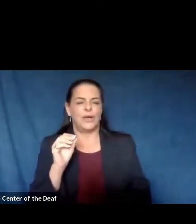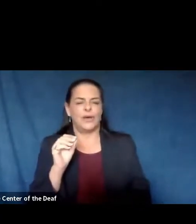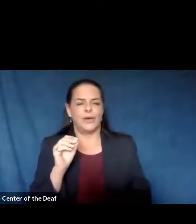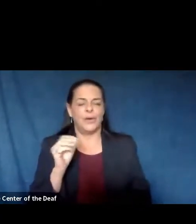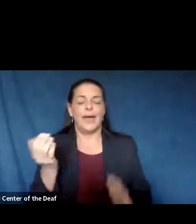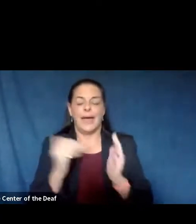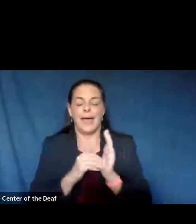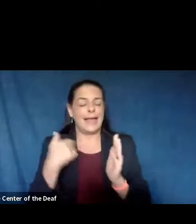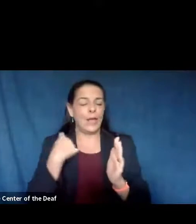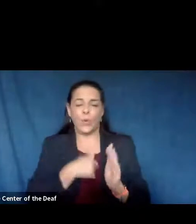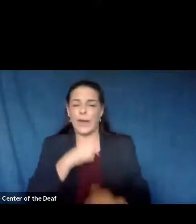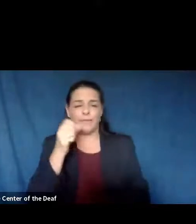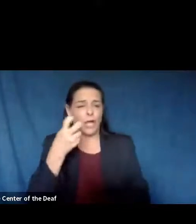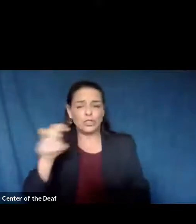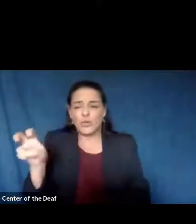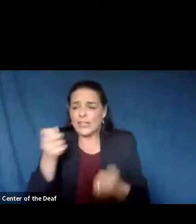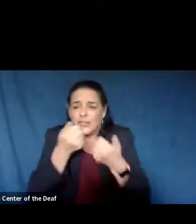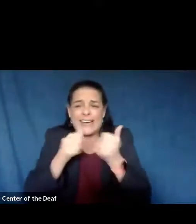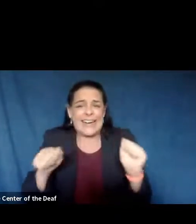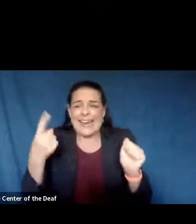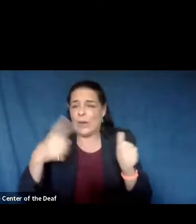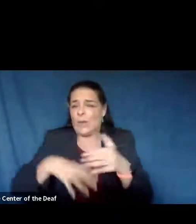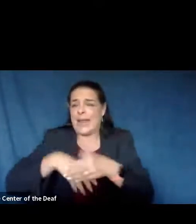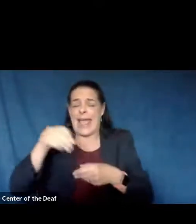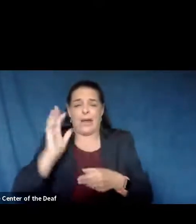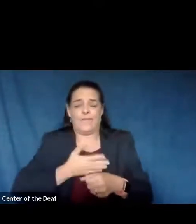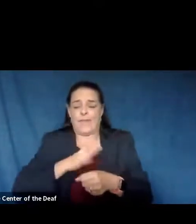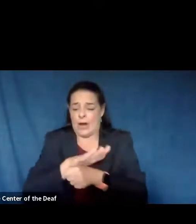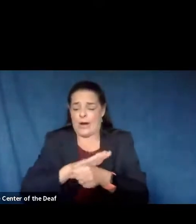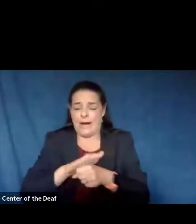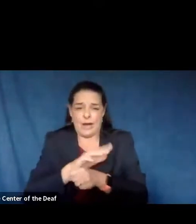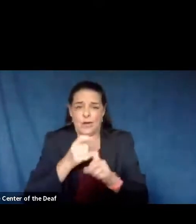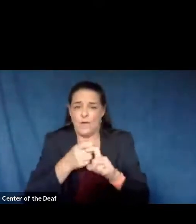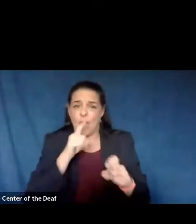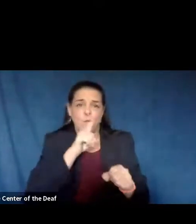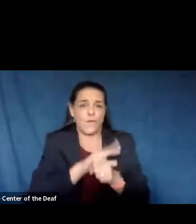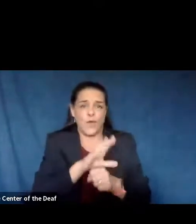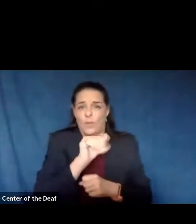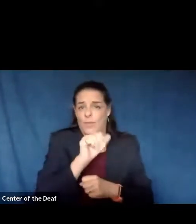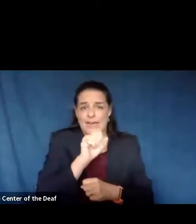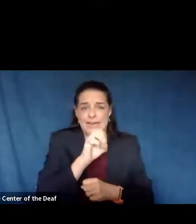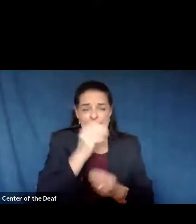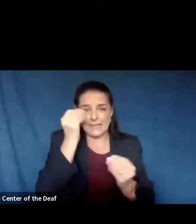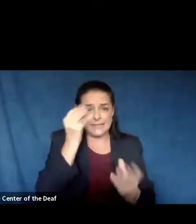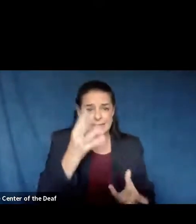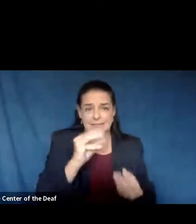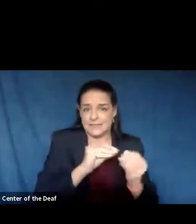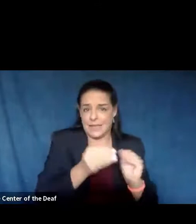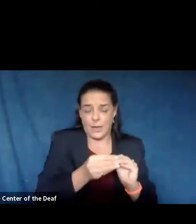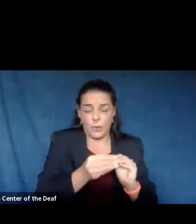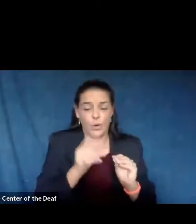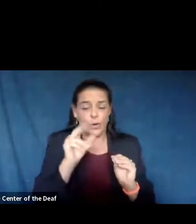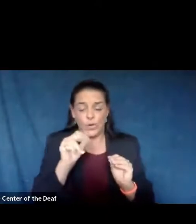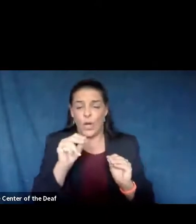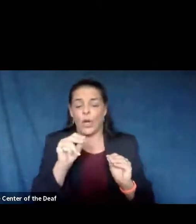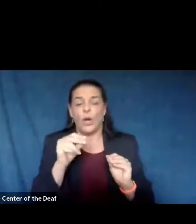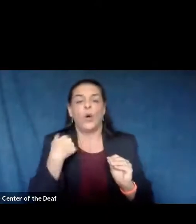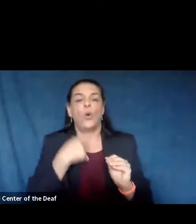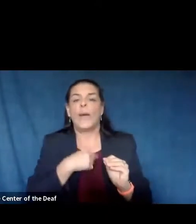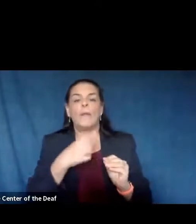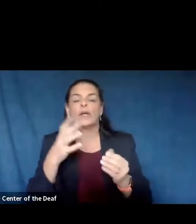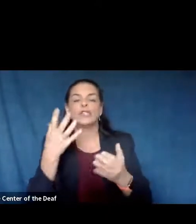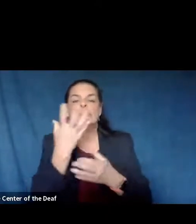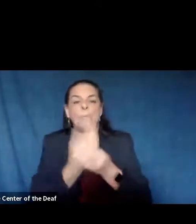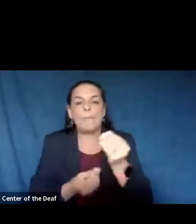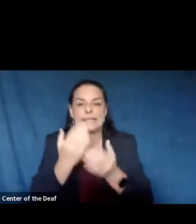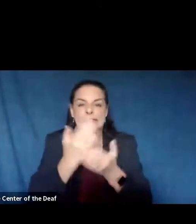again, we have not transferred anyone out of our jurisdiction from our confirmed case data. All it did was switch. We were missing some people